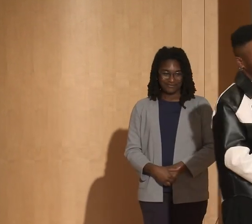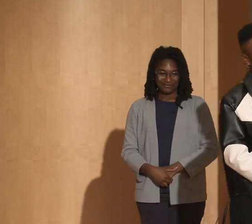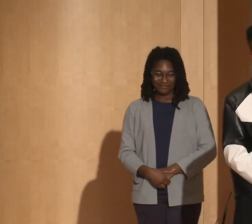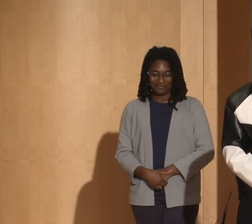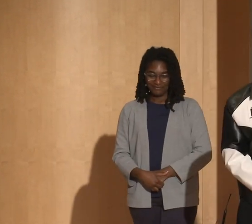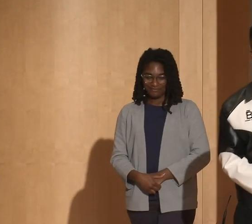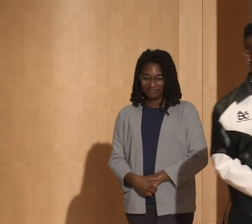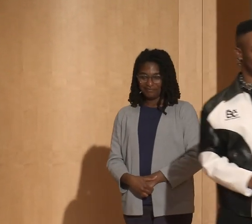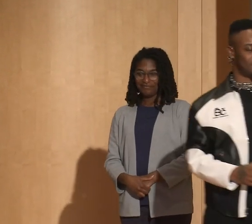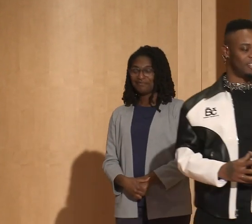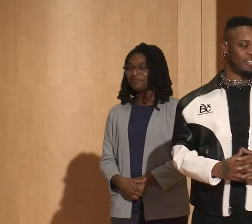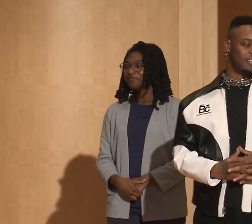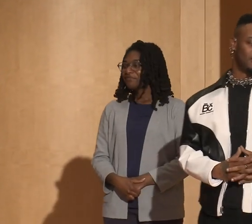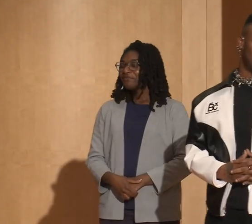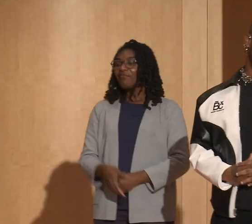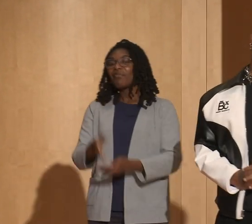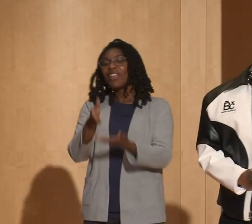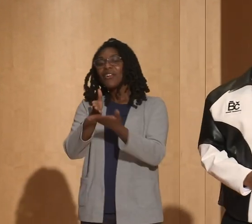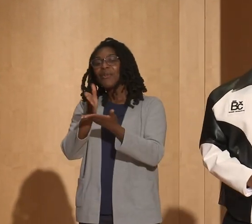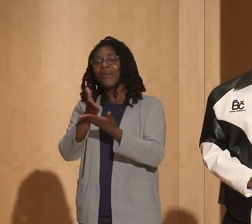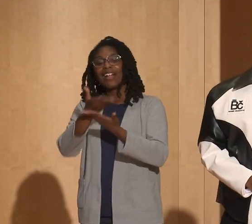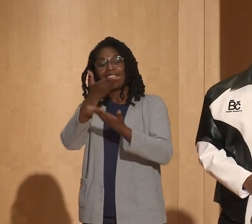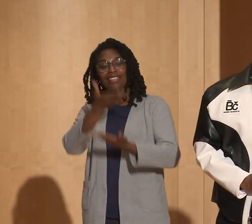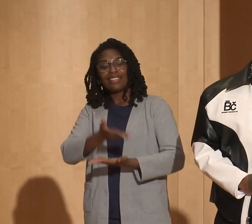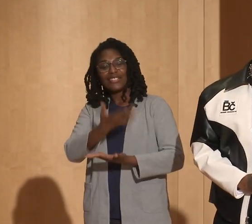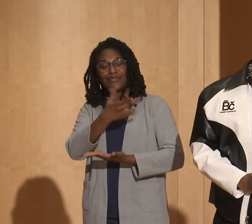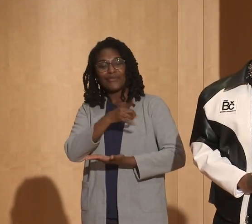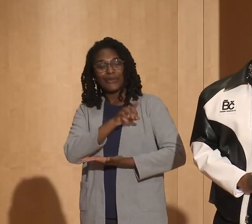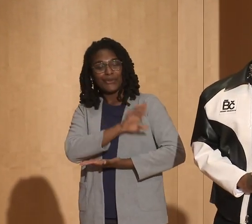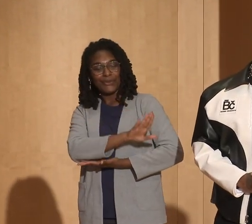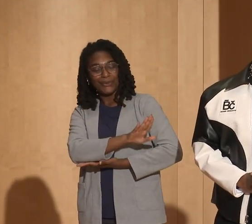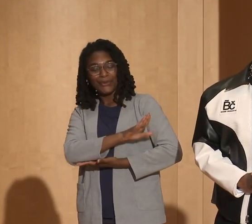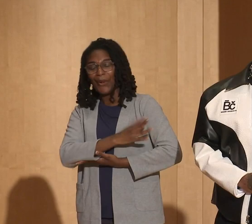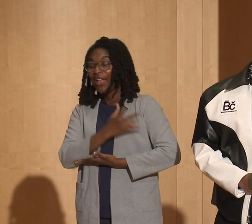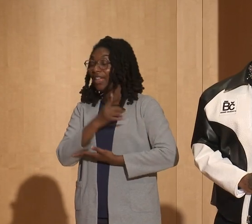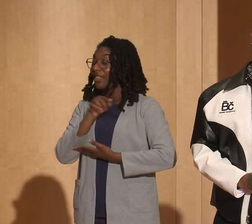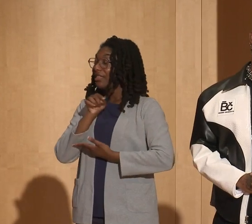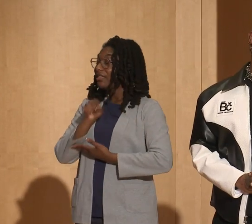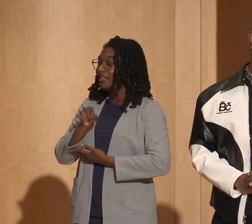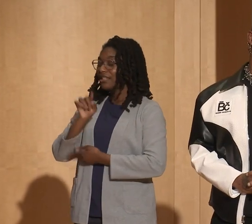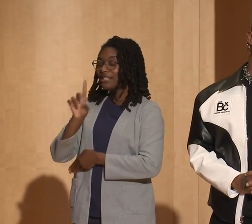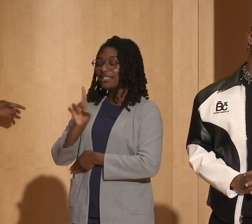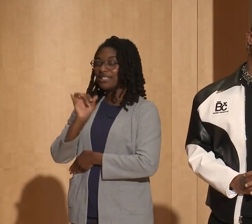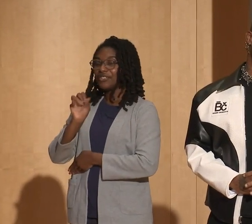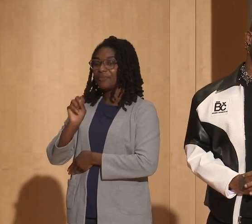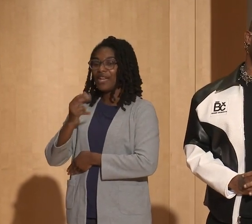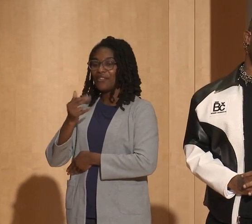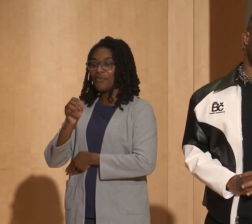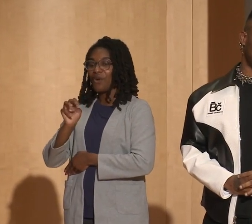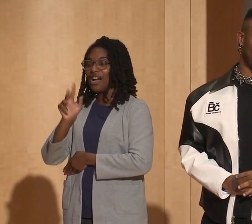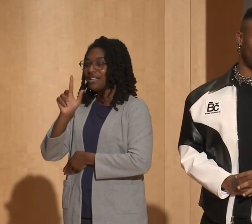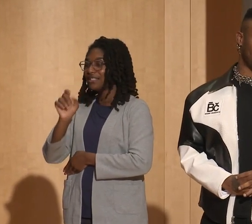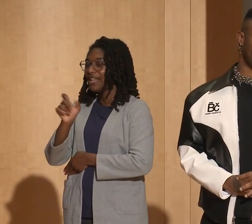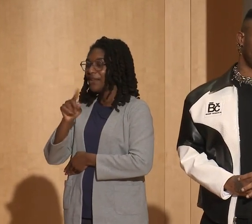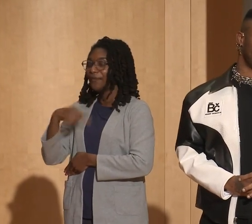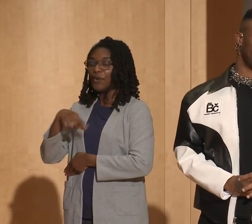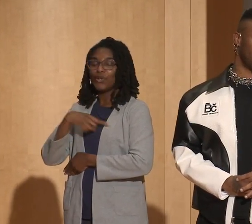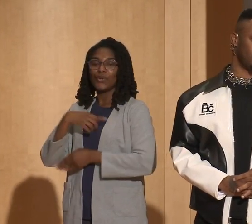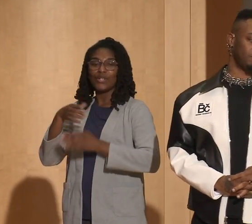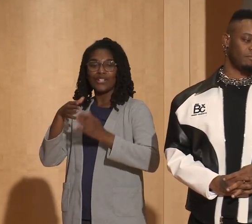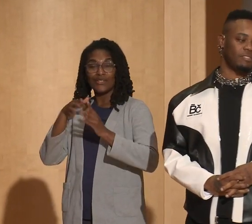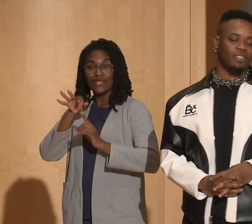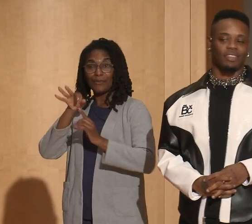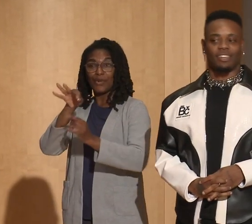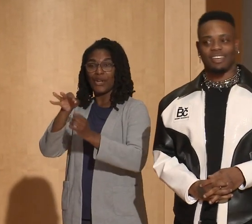All right. This mayoral salute is for you, Bishme Cromartie, in recognition of your spirit of innovation,